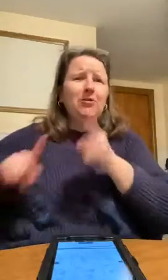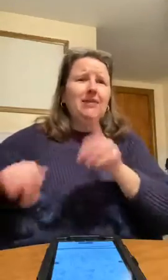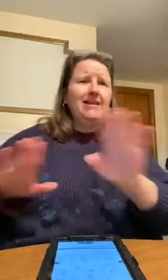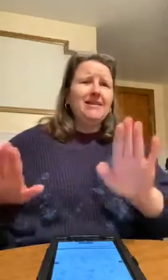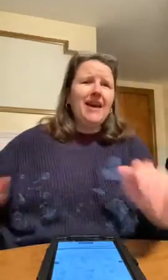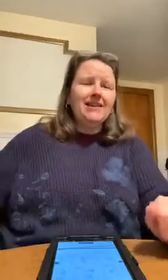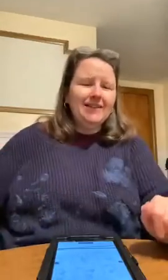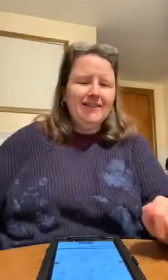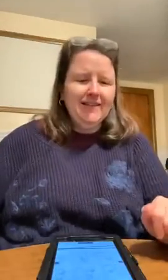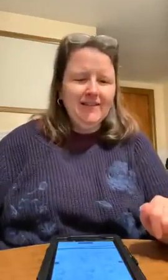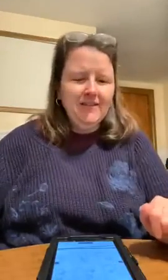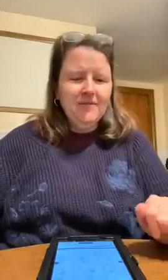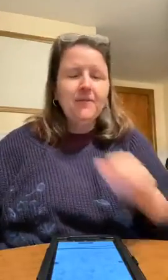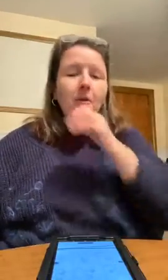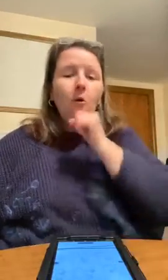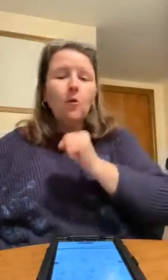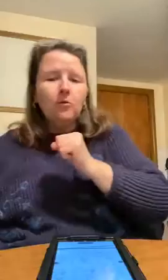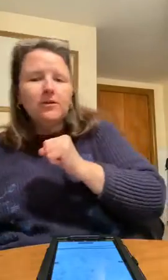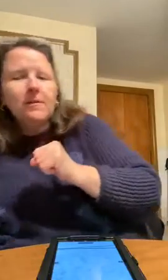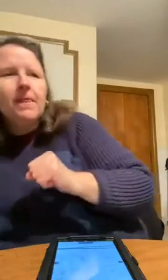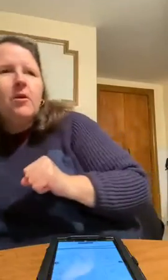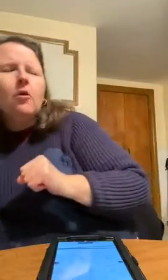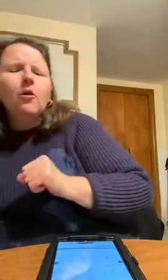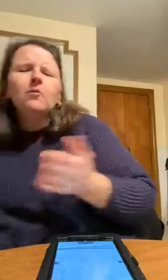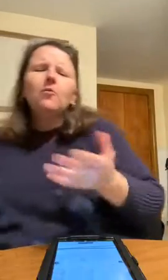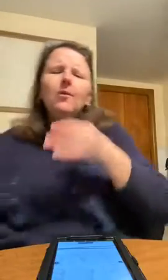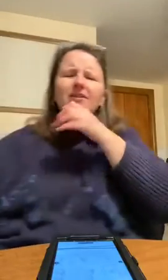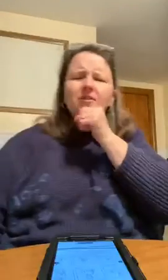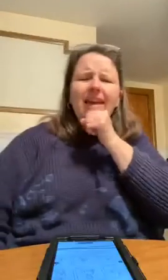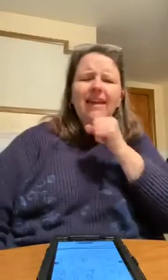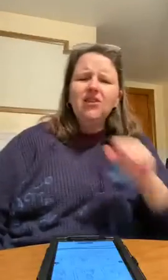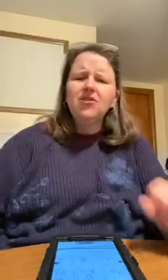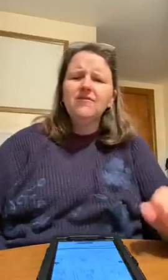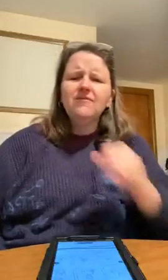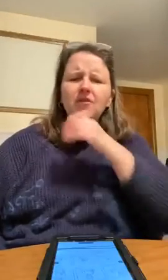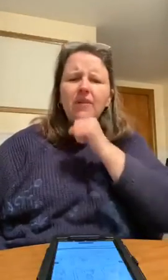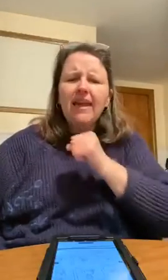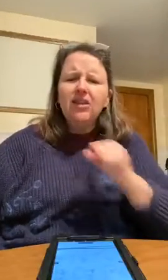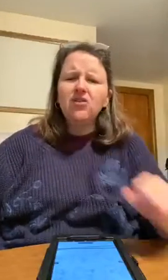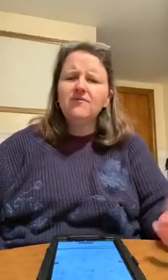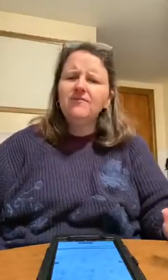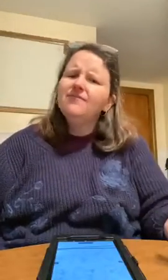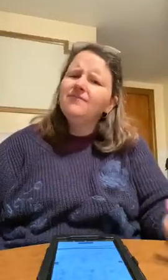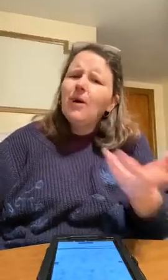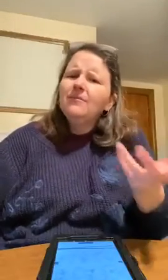answer that. Old. Or, what is your age? Your age. What?